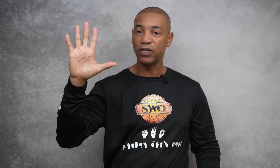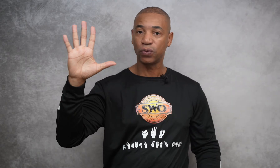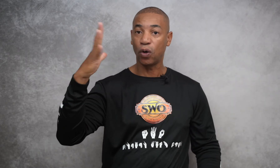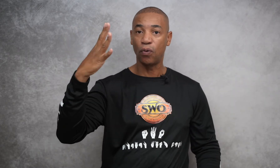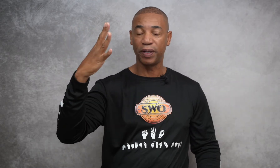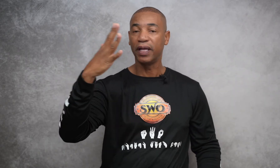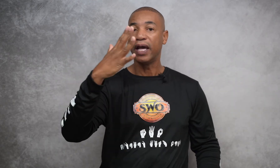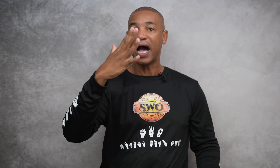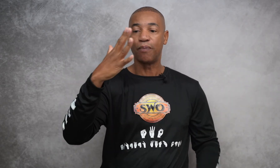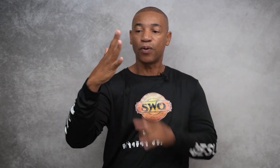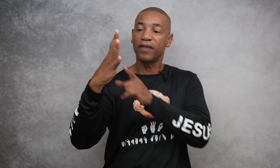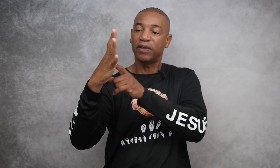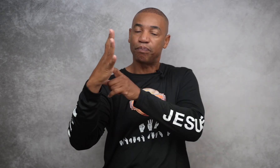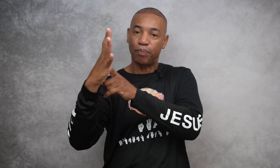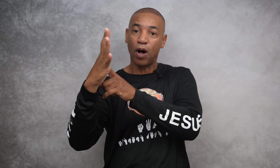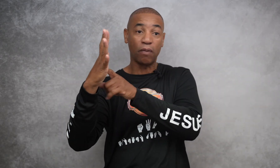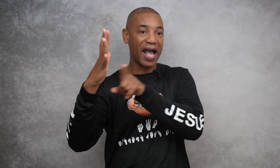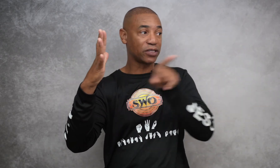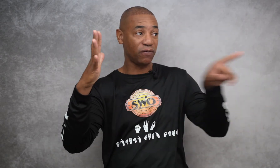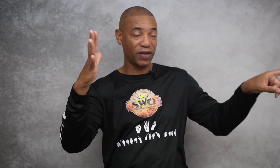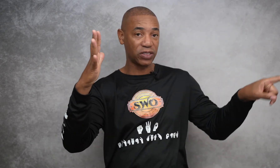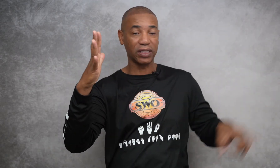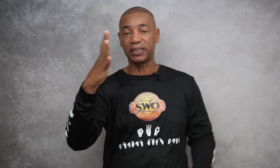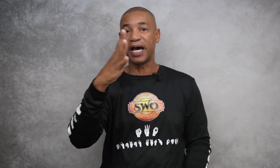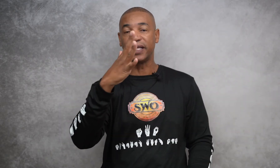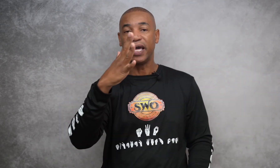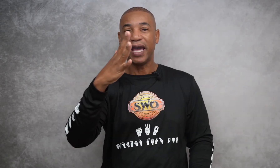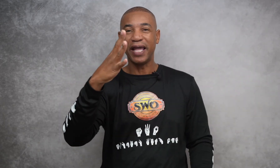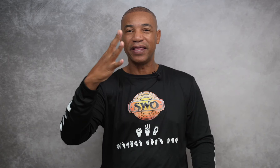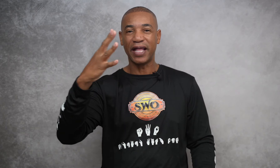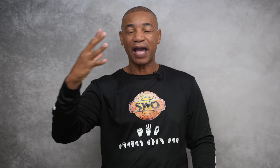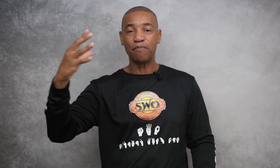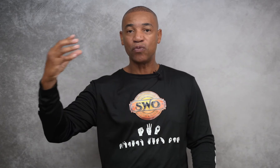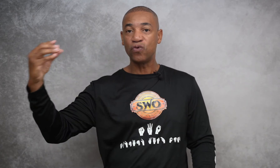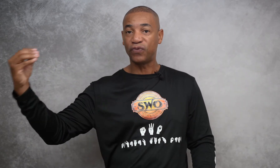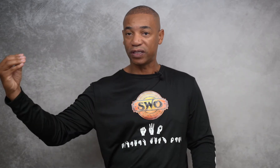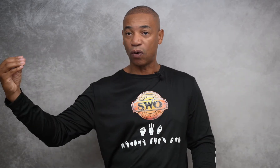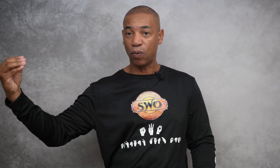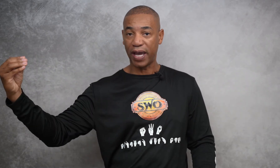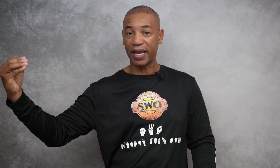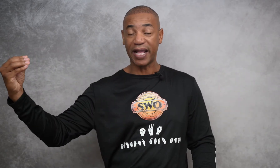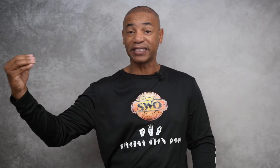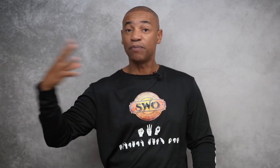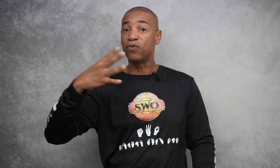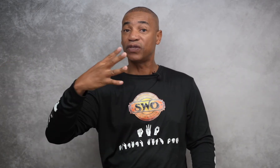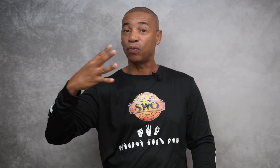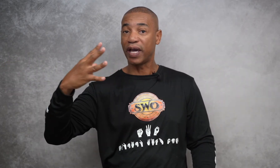were open, I brought the palm actually facing the side, and then I moved it away, and as I moved it away,